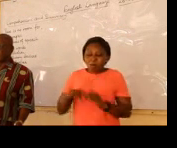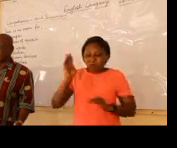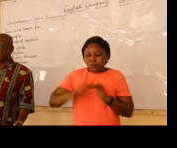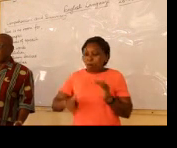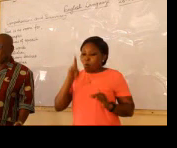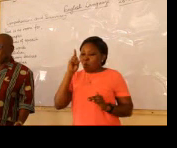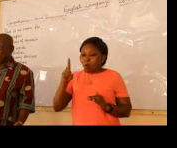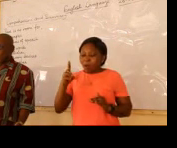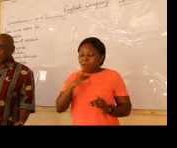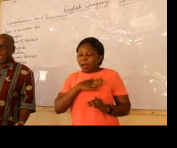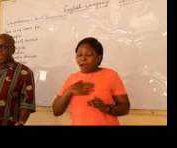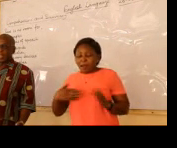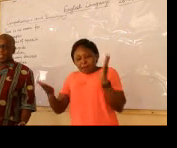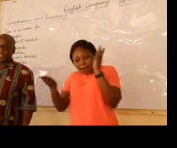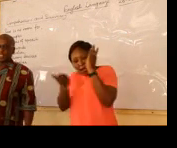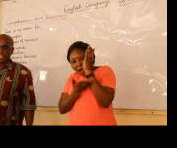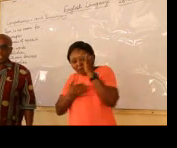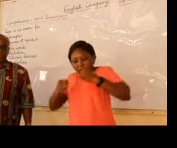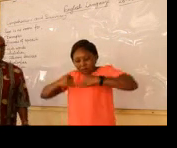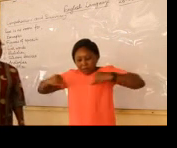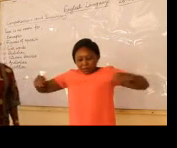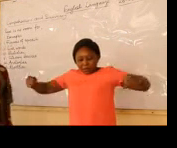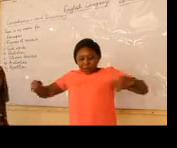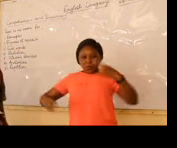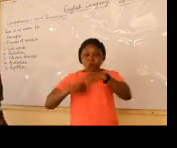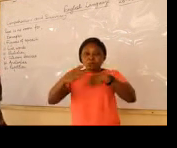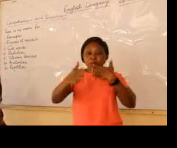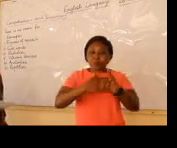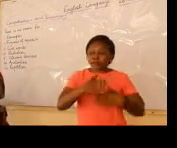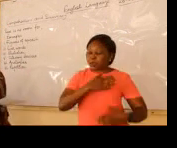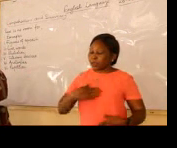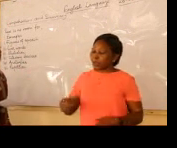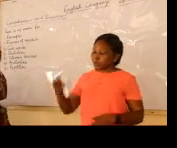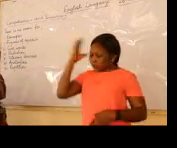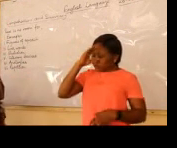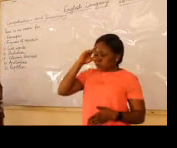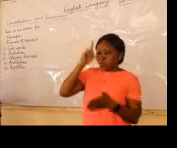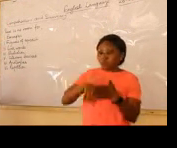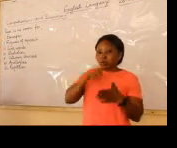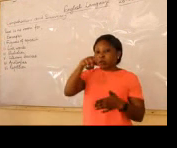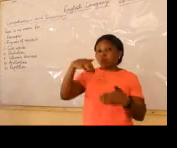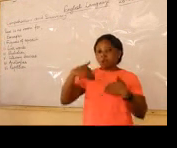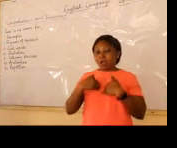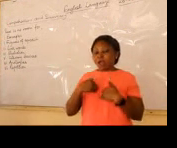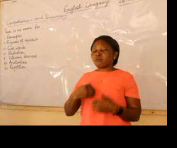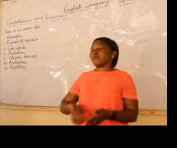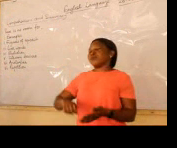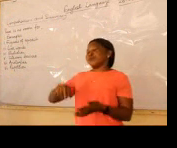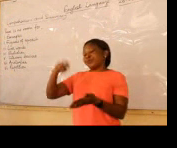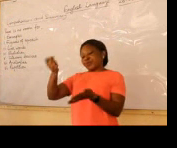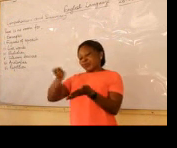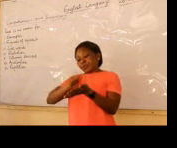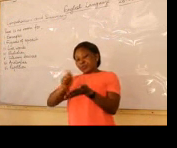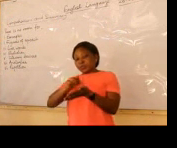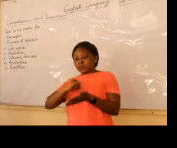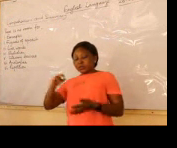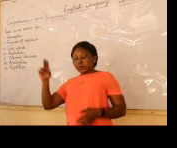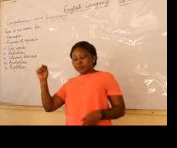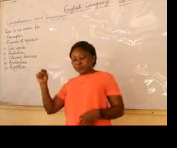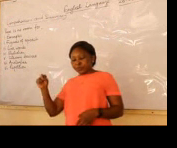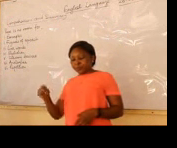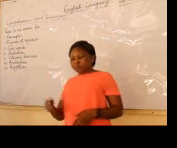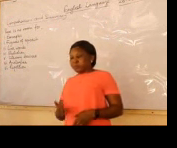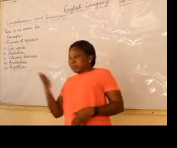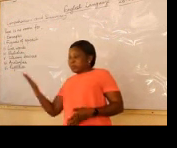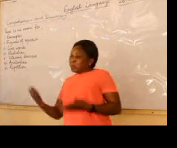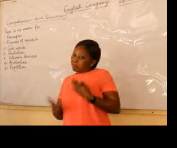lines, go back and check what you have written. There might